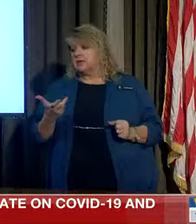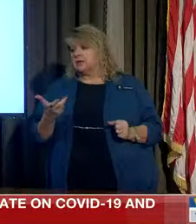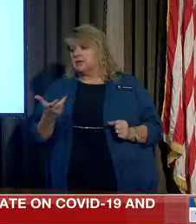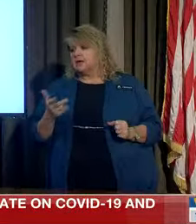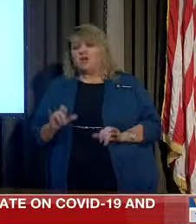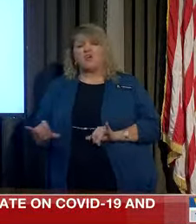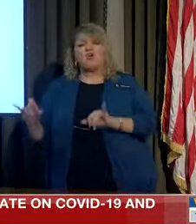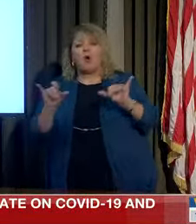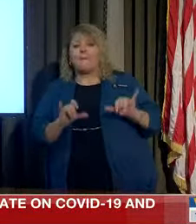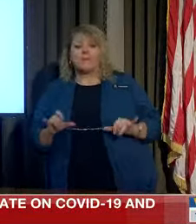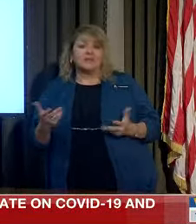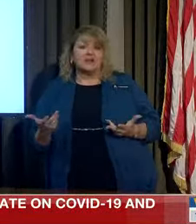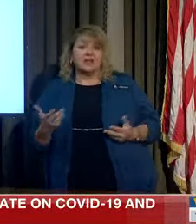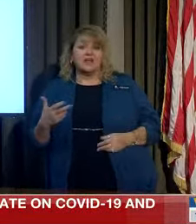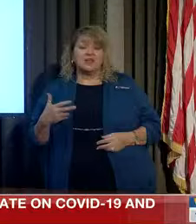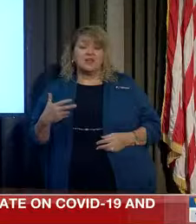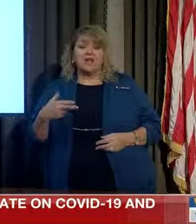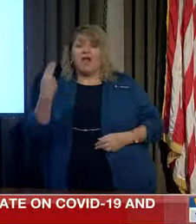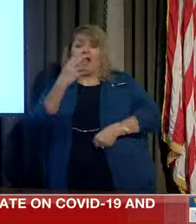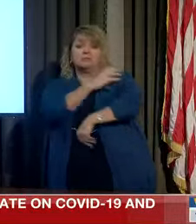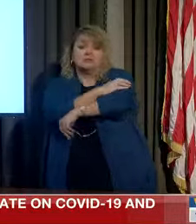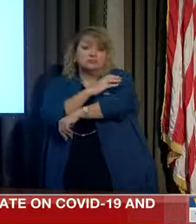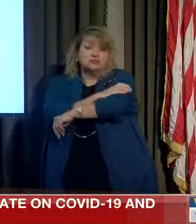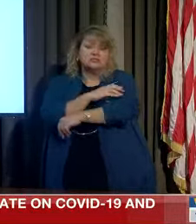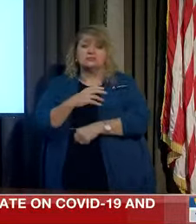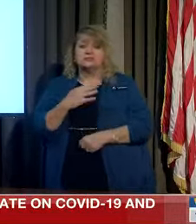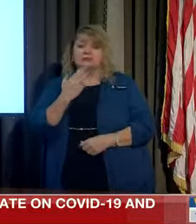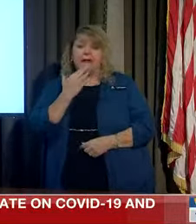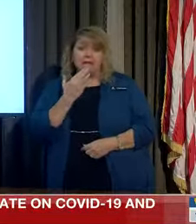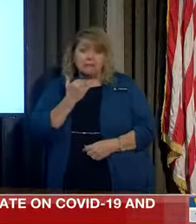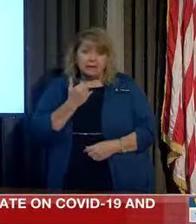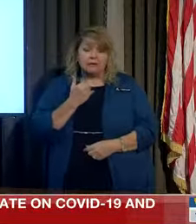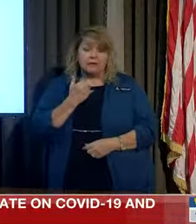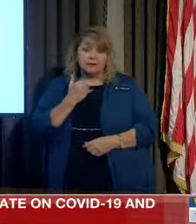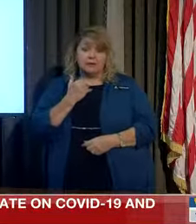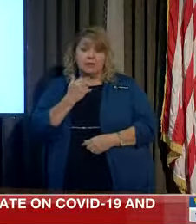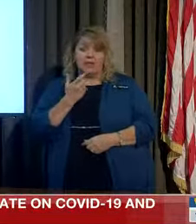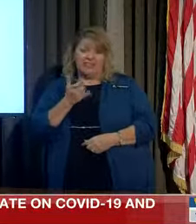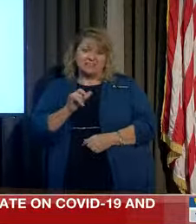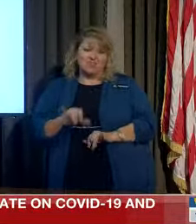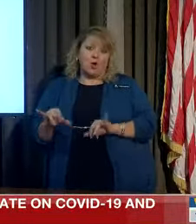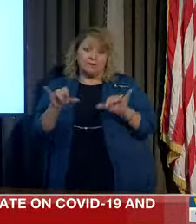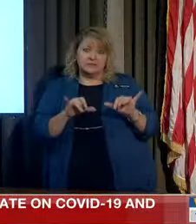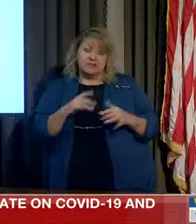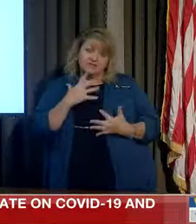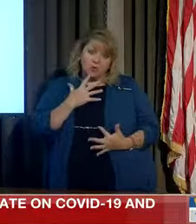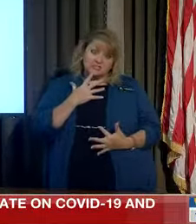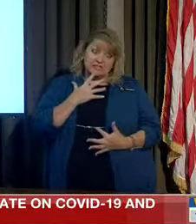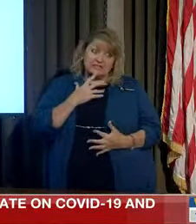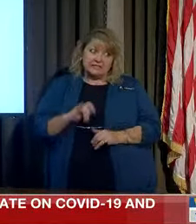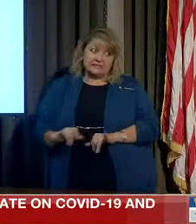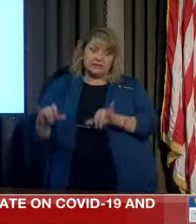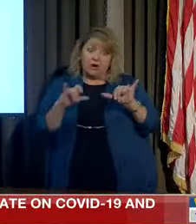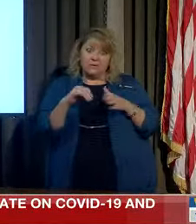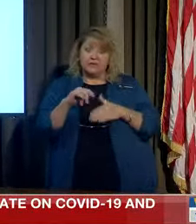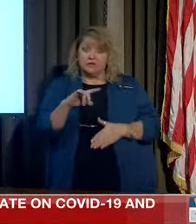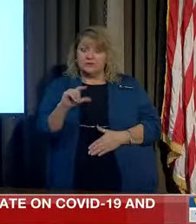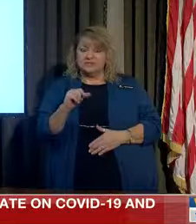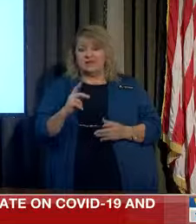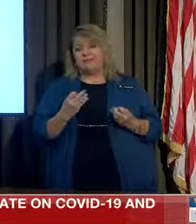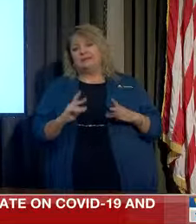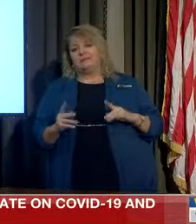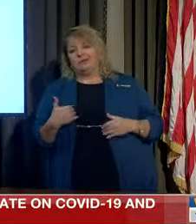common conditions like high blood pressure and diabetes, both of which are very common, unfortunately, in Louisiana. So if you